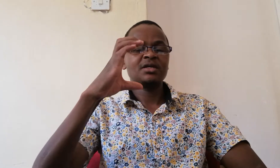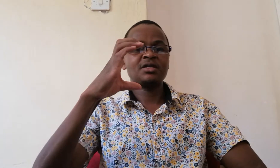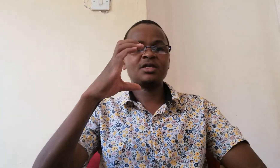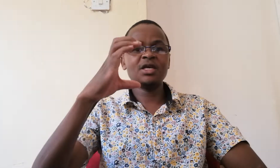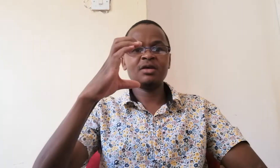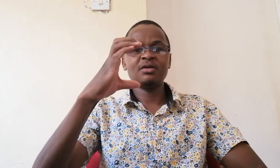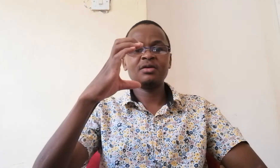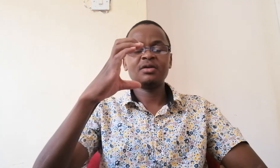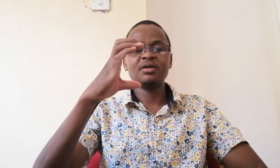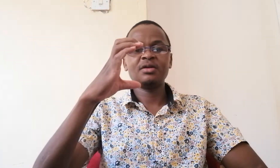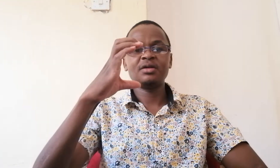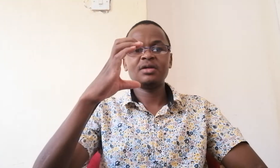C,